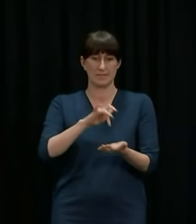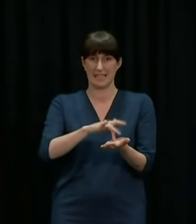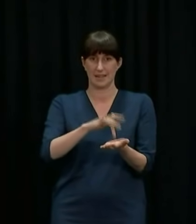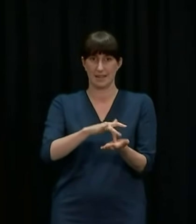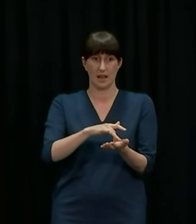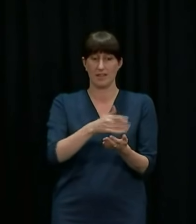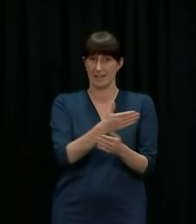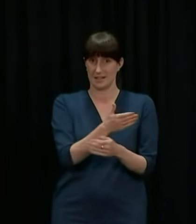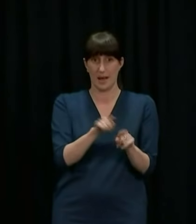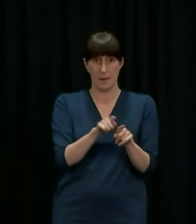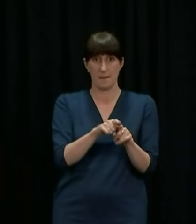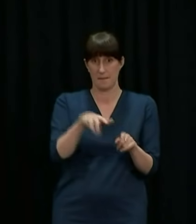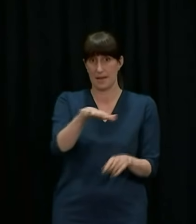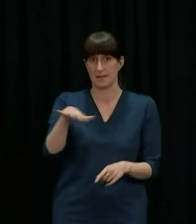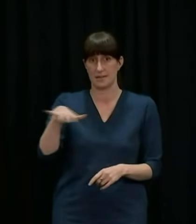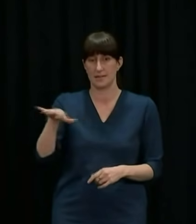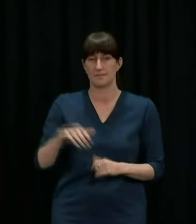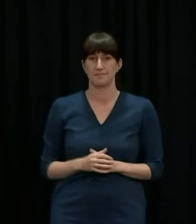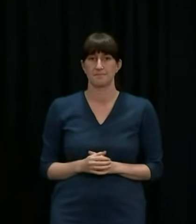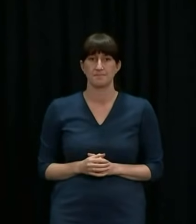There is some